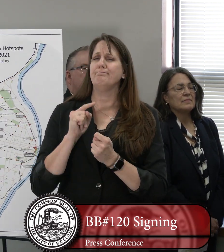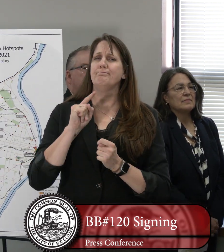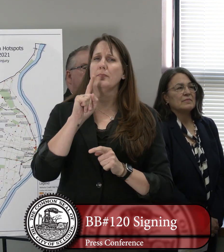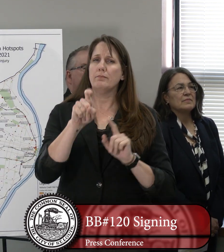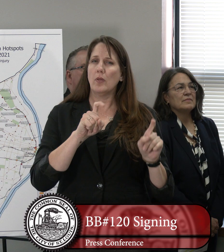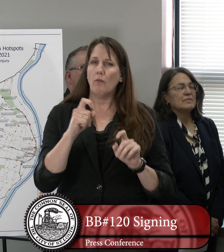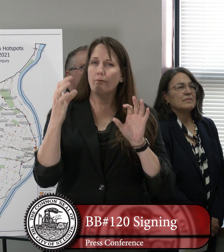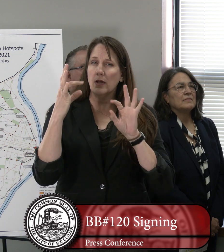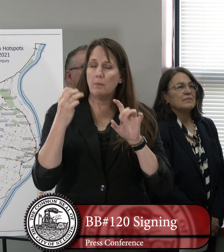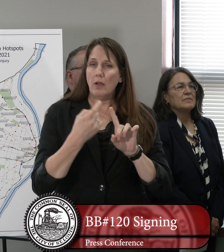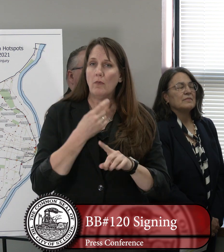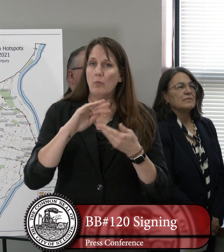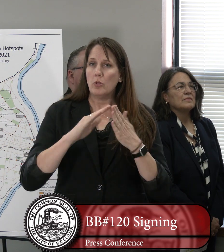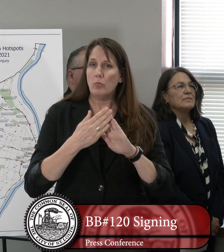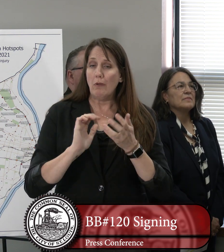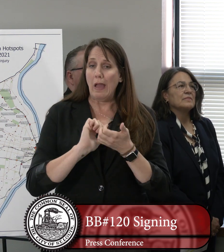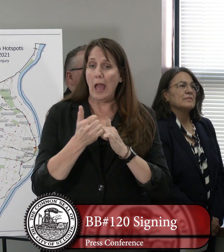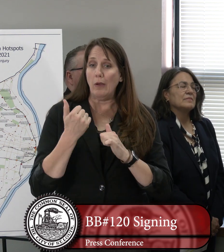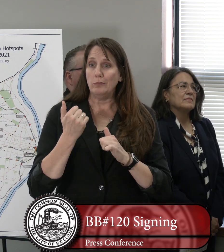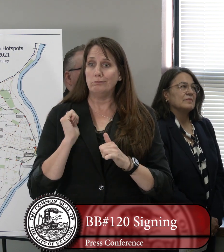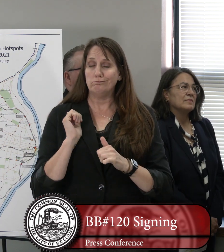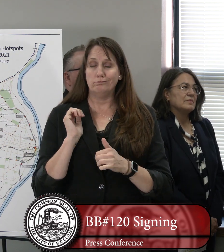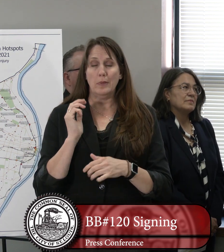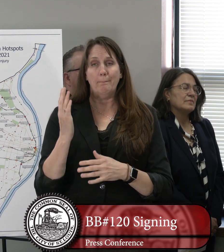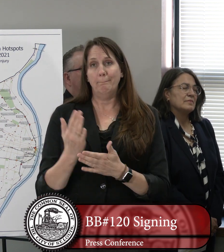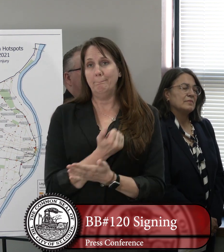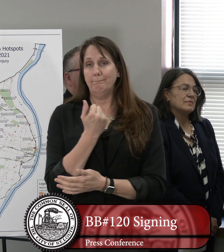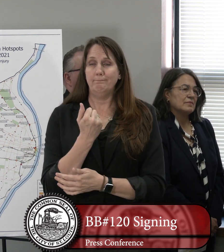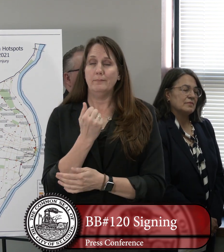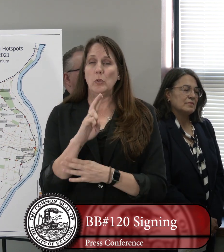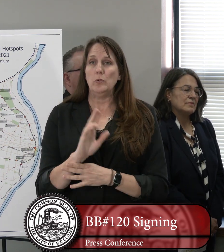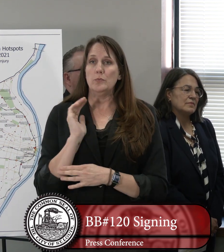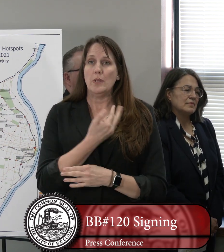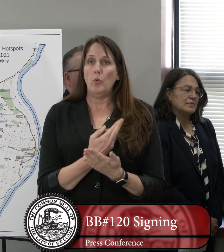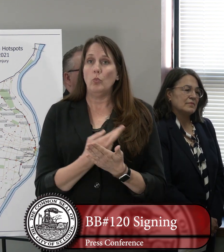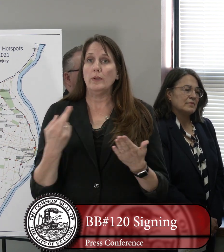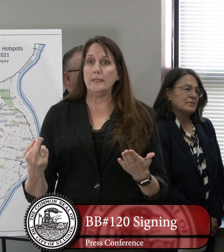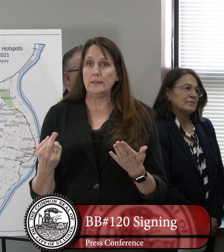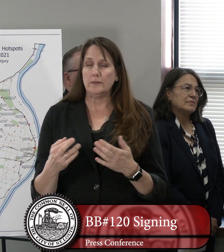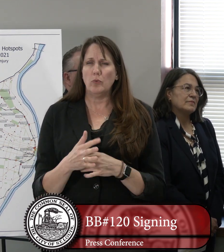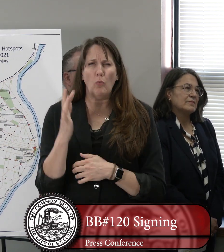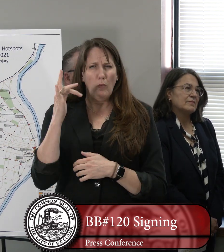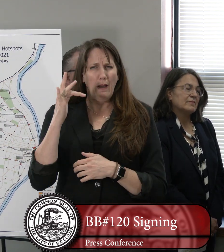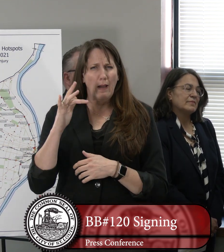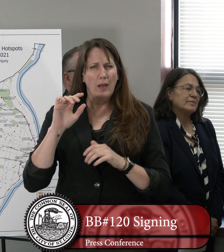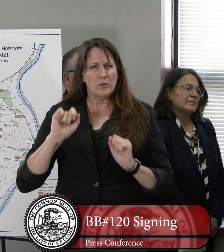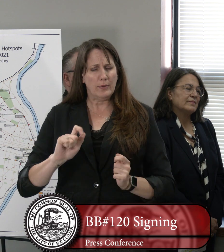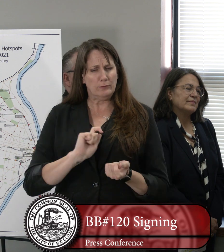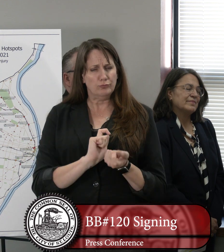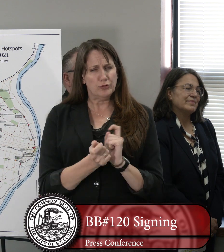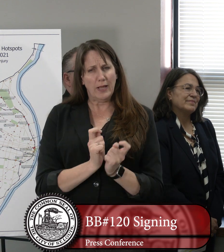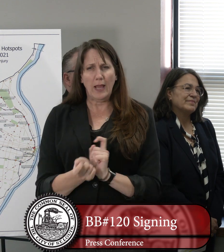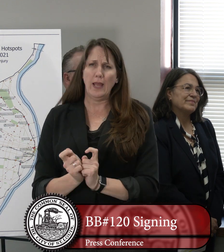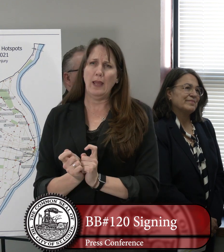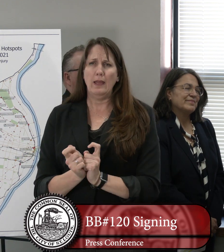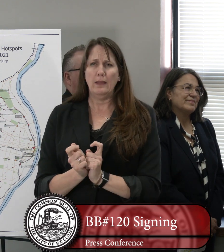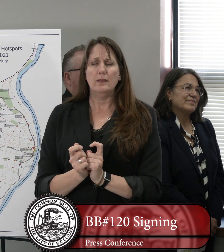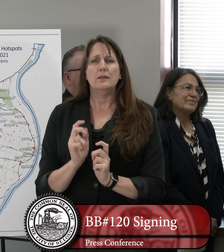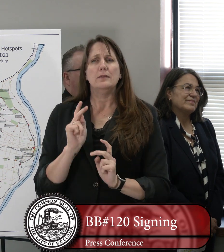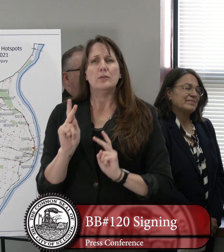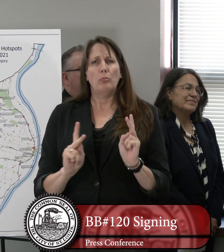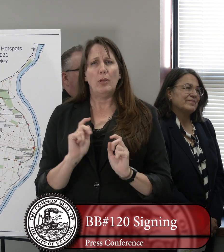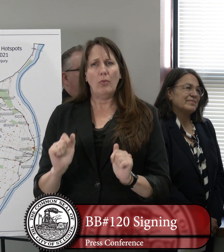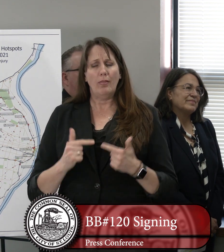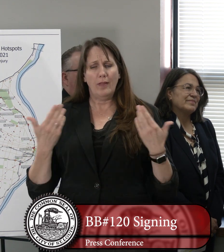the unprecedented resources at our disposal to make change St. Louisans can see and feel in their communities. The